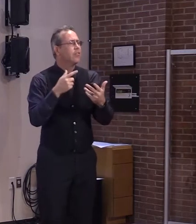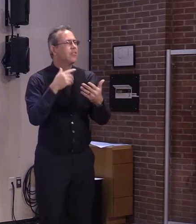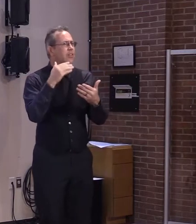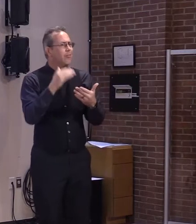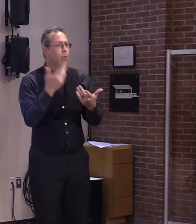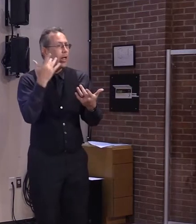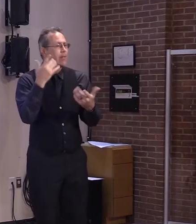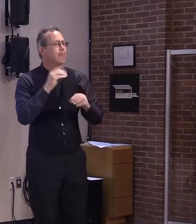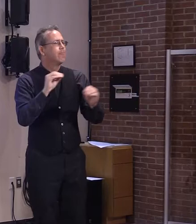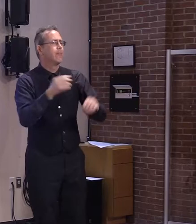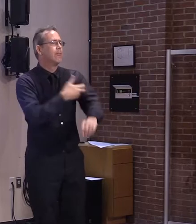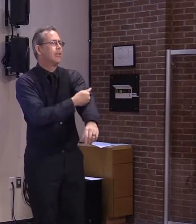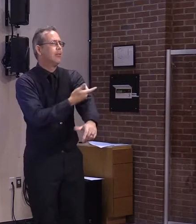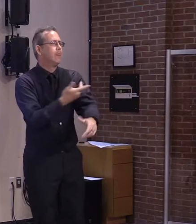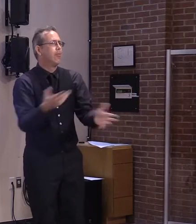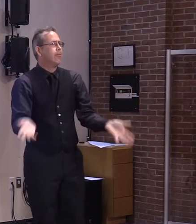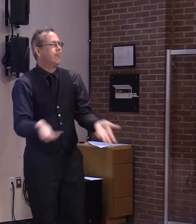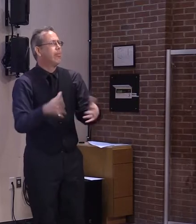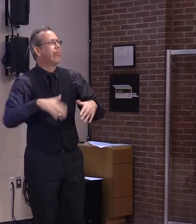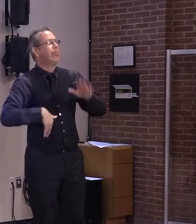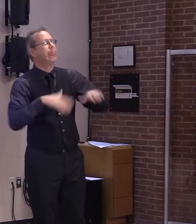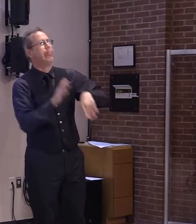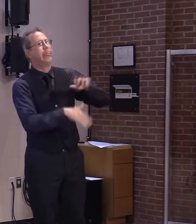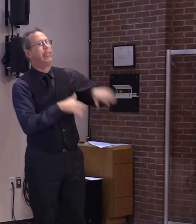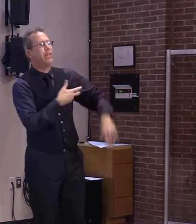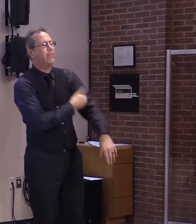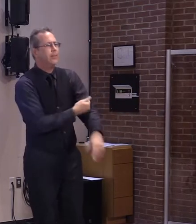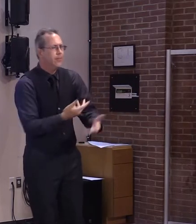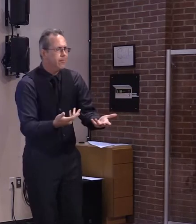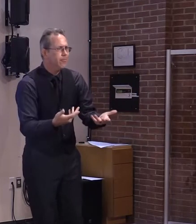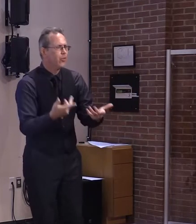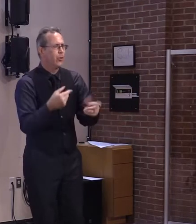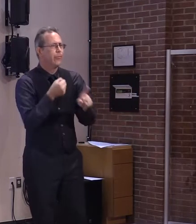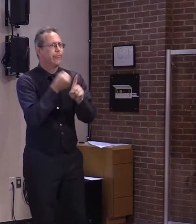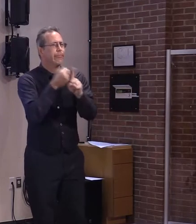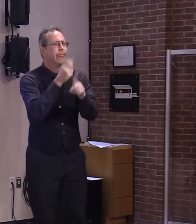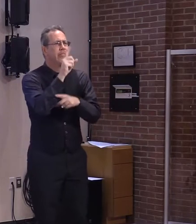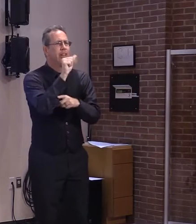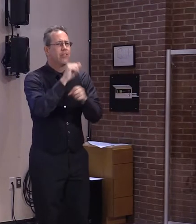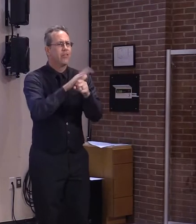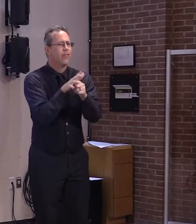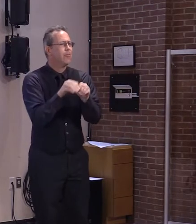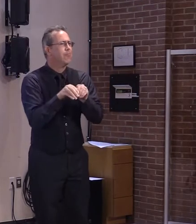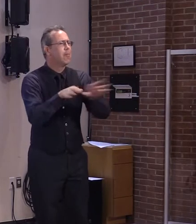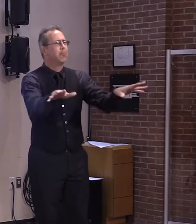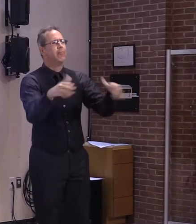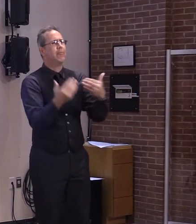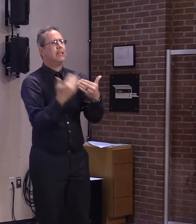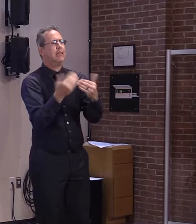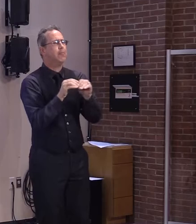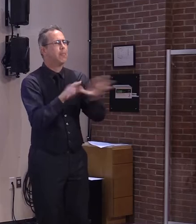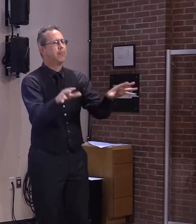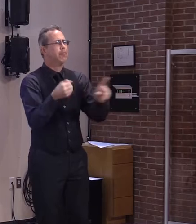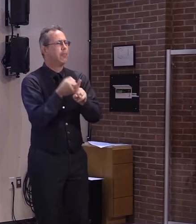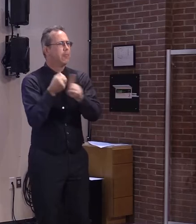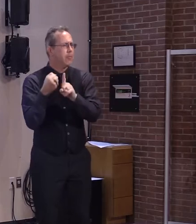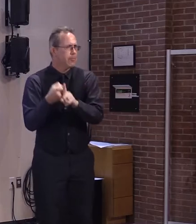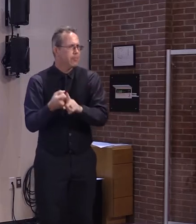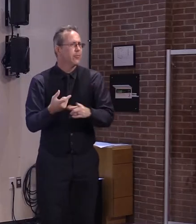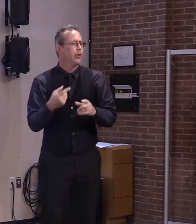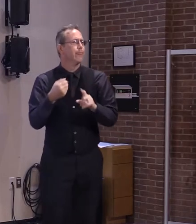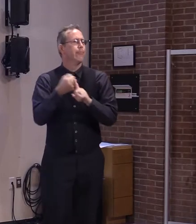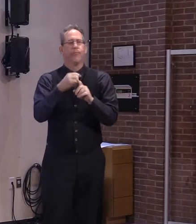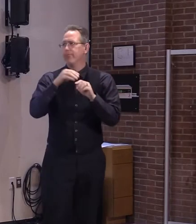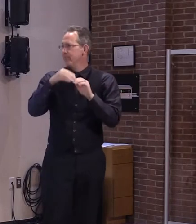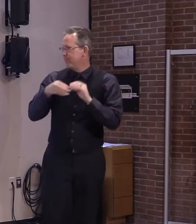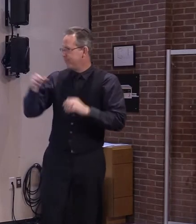infected from the Delta variant. Their rates ended up being much higher, and then they started to come down sort of within that window. If you compare that to